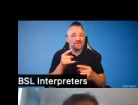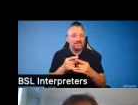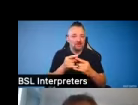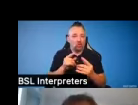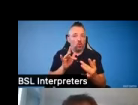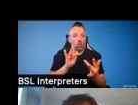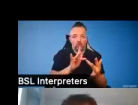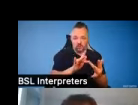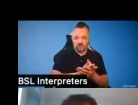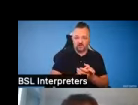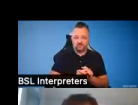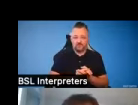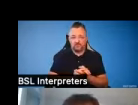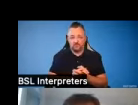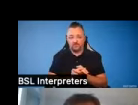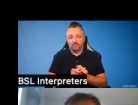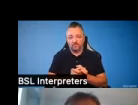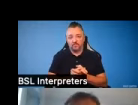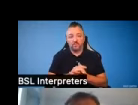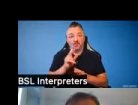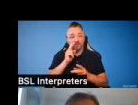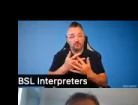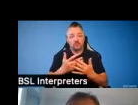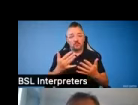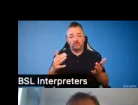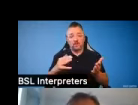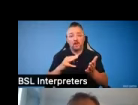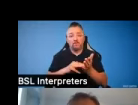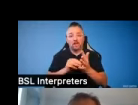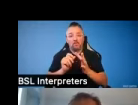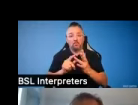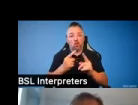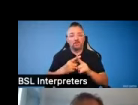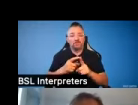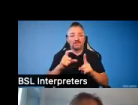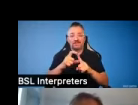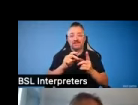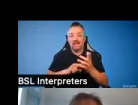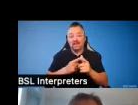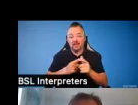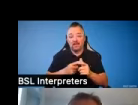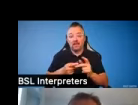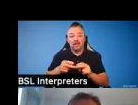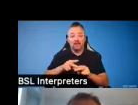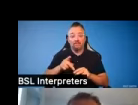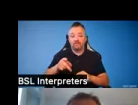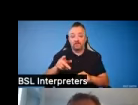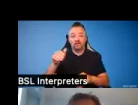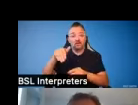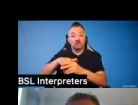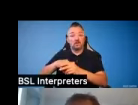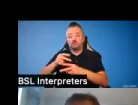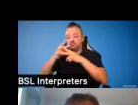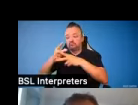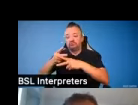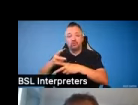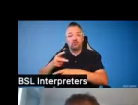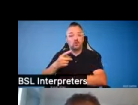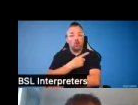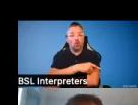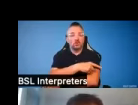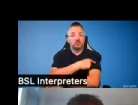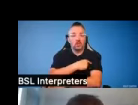see loads of monkeypox DNA when people are inpatients, when they're looked after in hospital, on all the hard